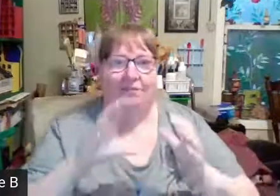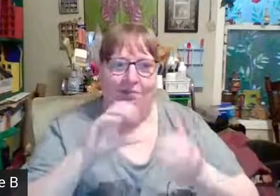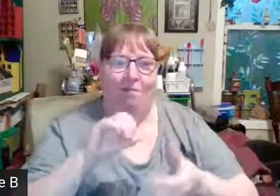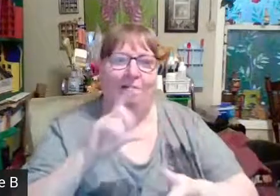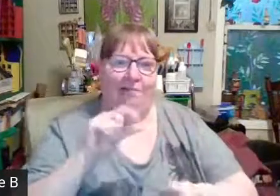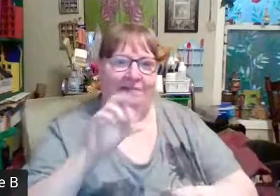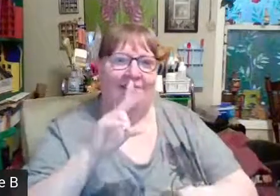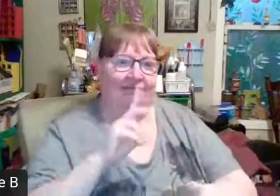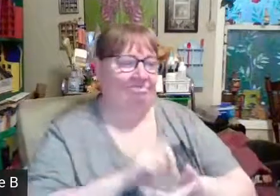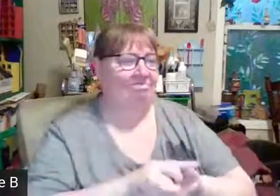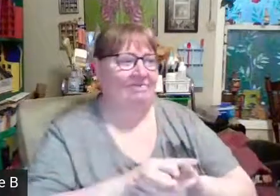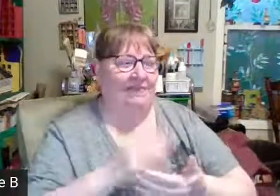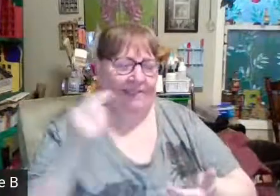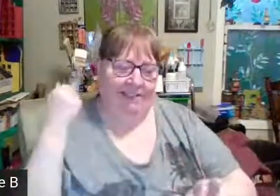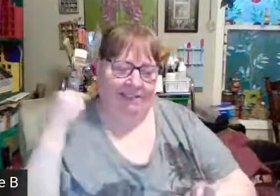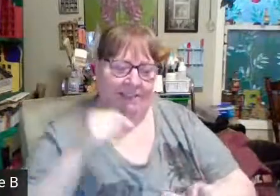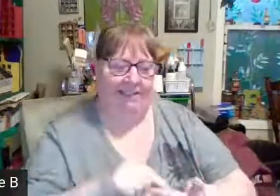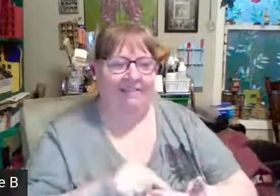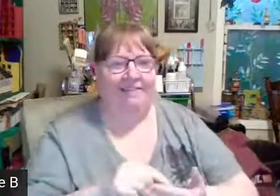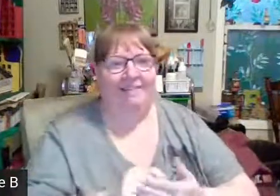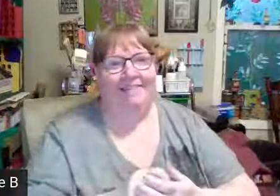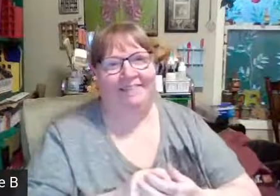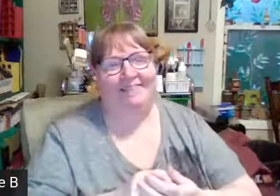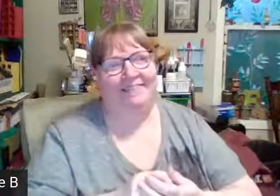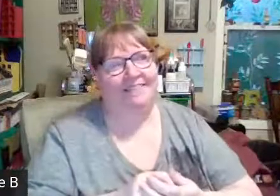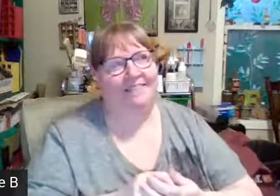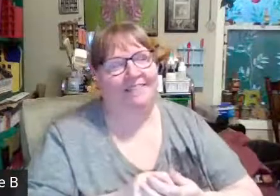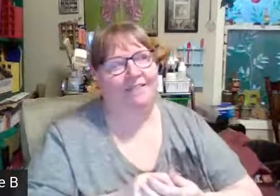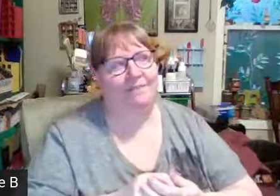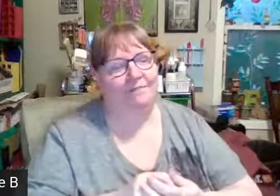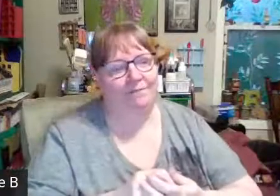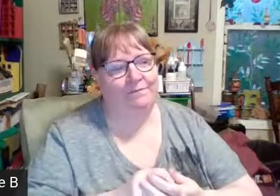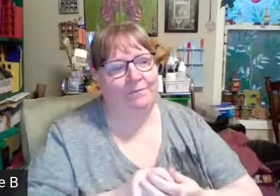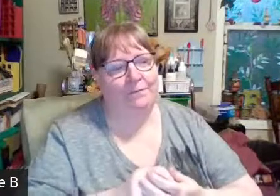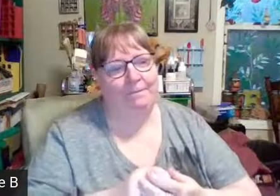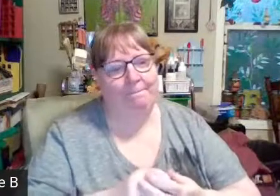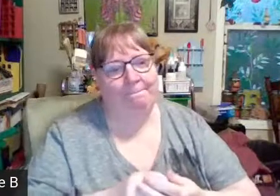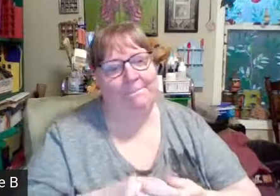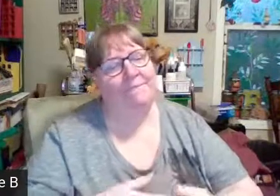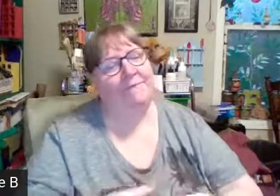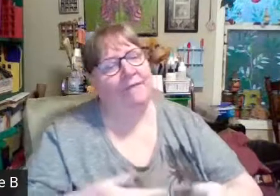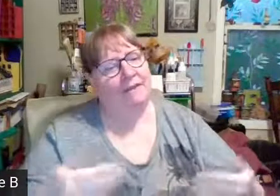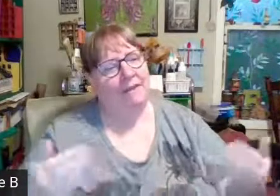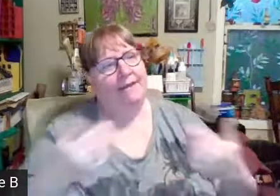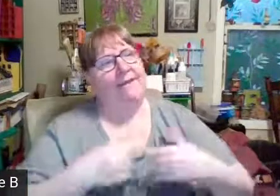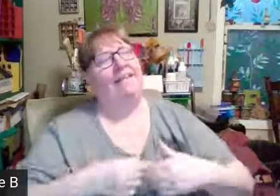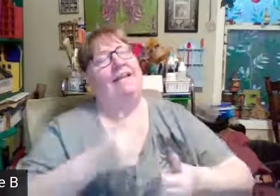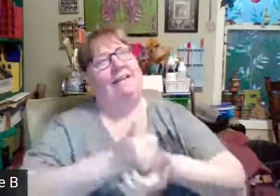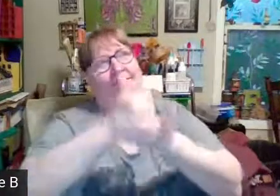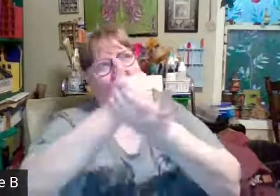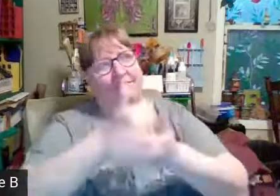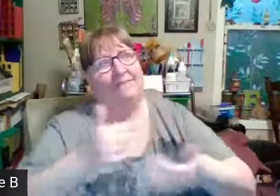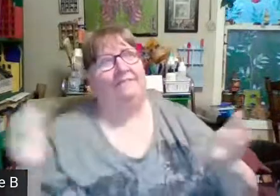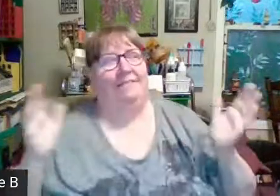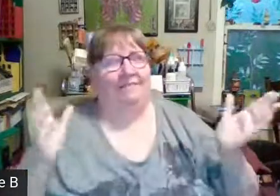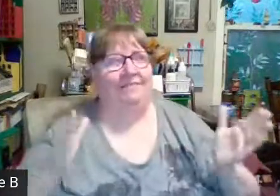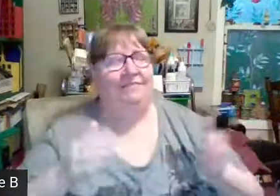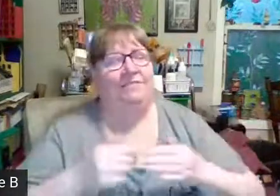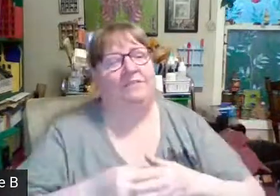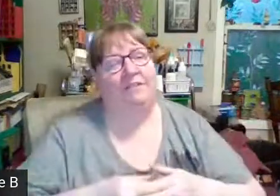So that's why what kind of craft will help the angels understand who you are and what you make and how you answer what